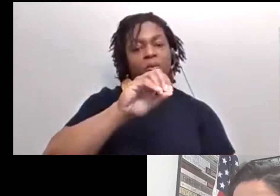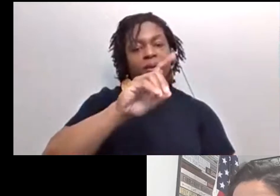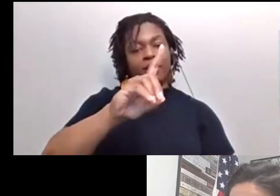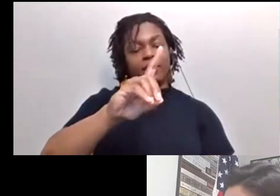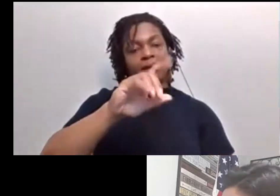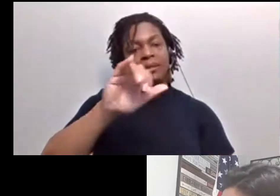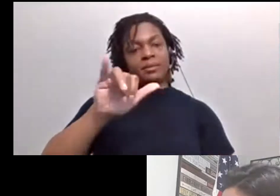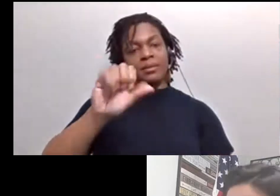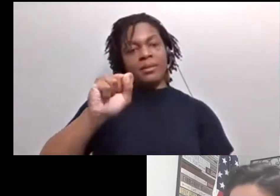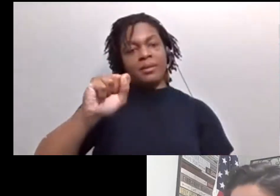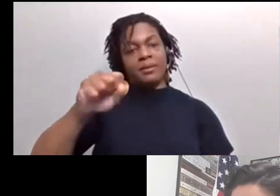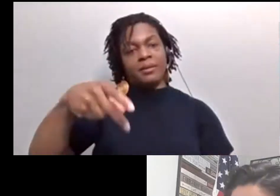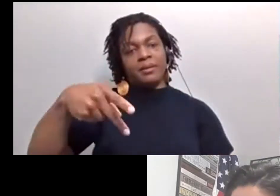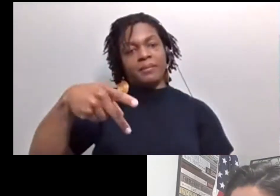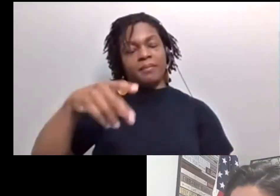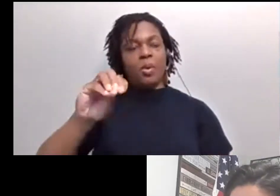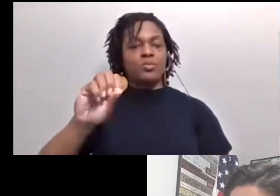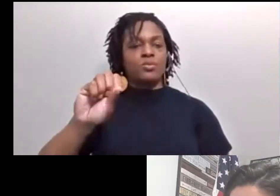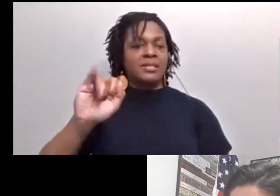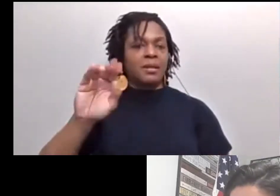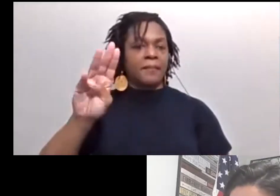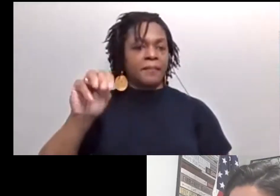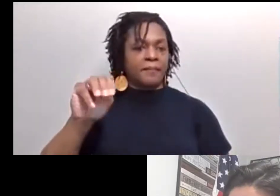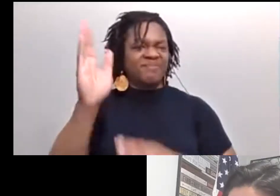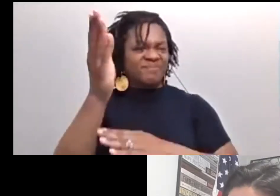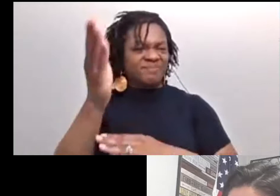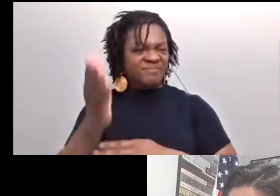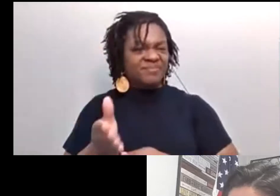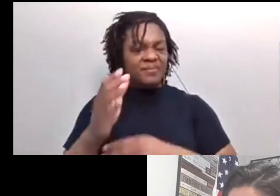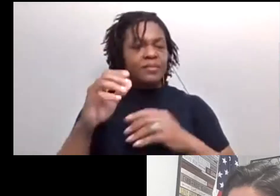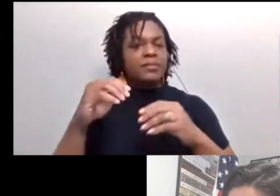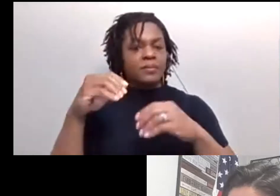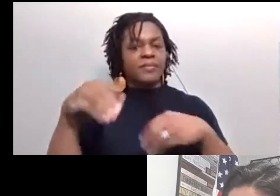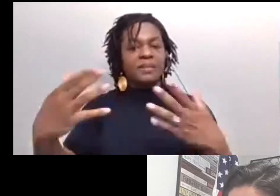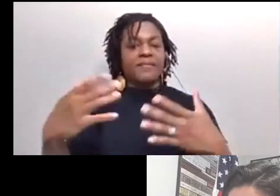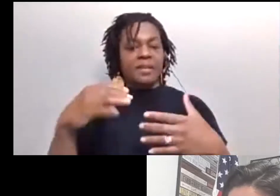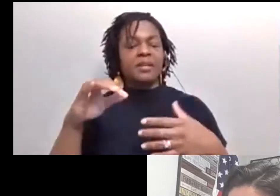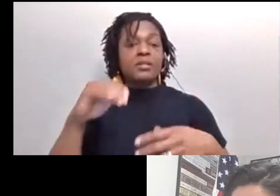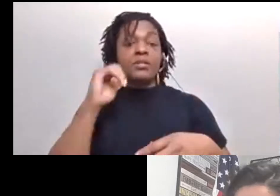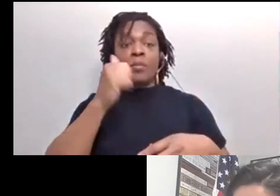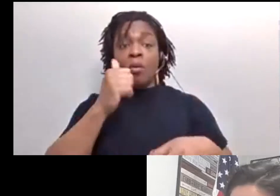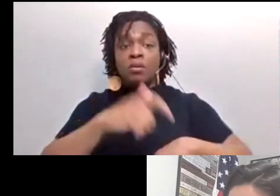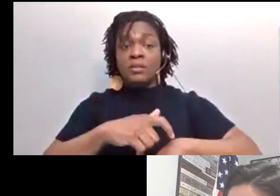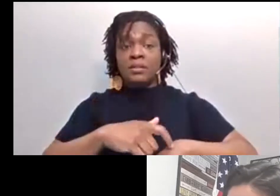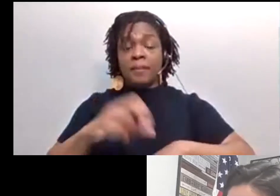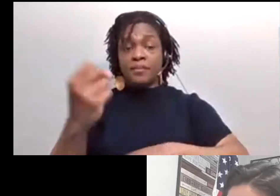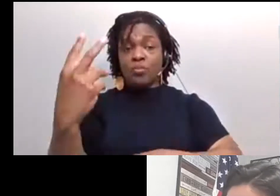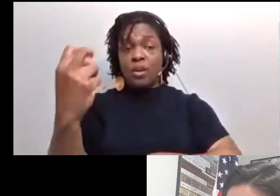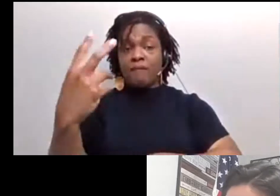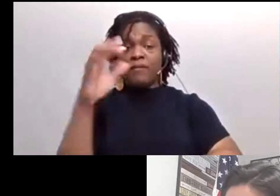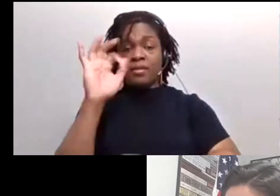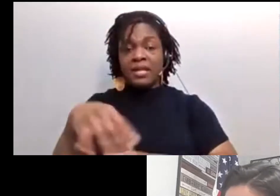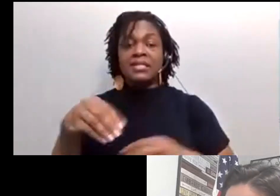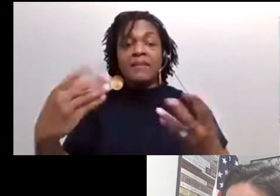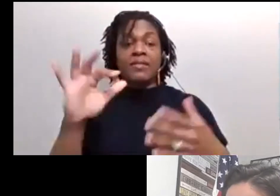Women's Foundation. And actually, it'll be tomorrow at noon. I can drop that link in the chat when I finish giving